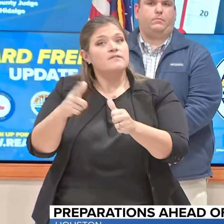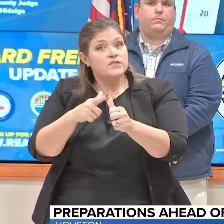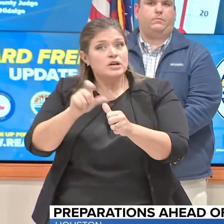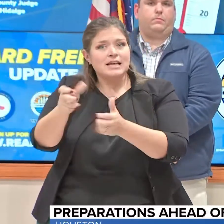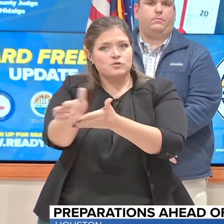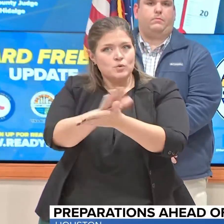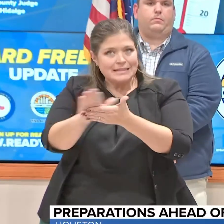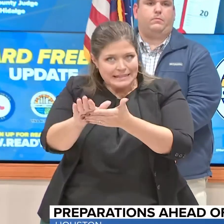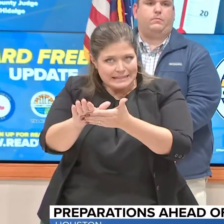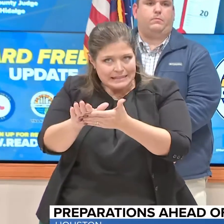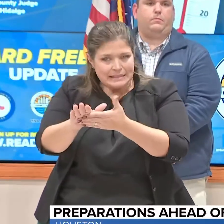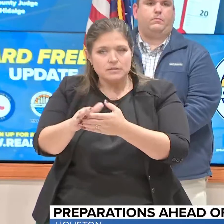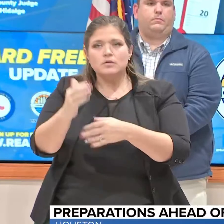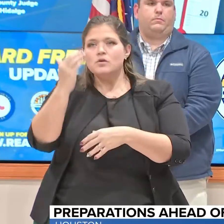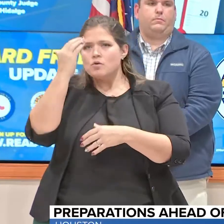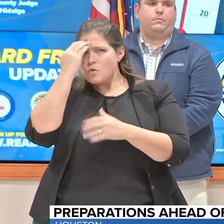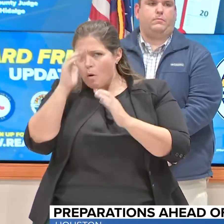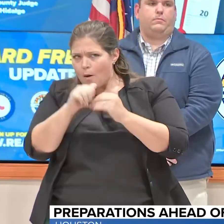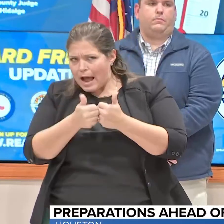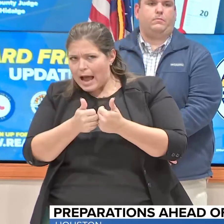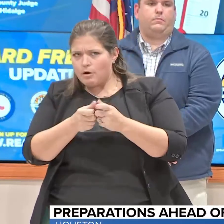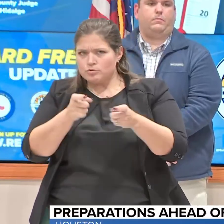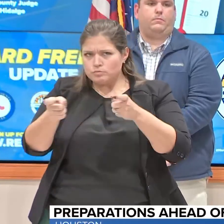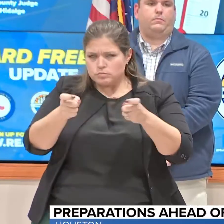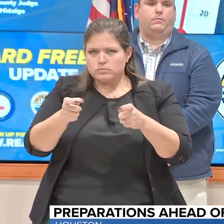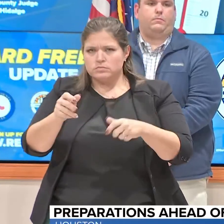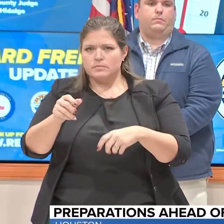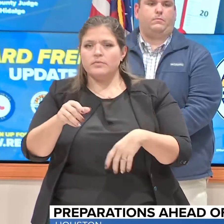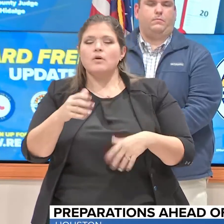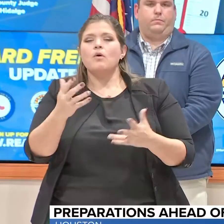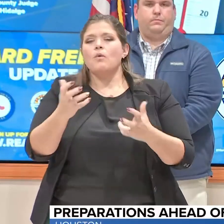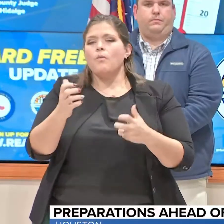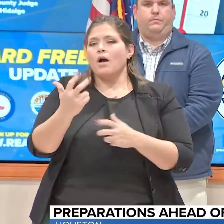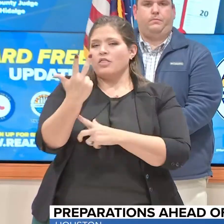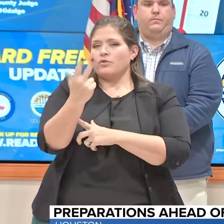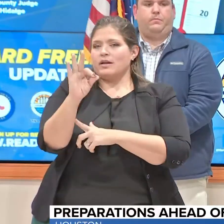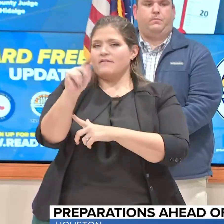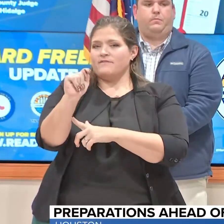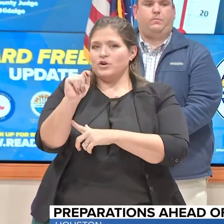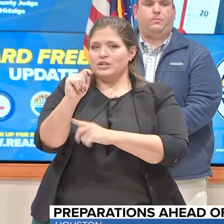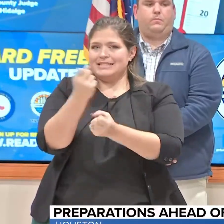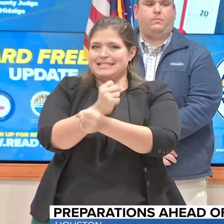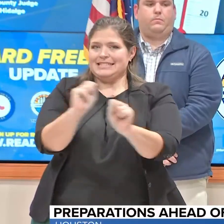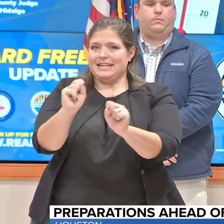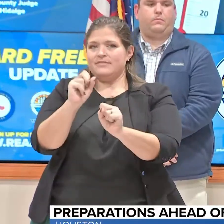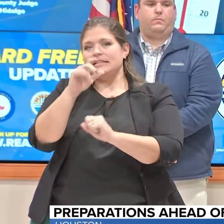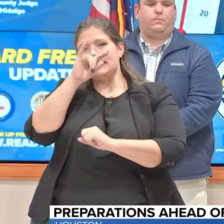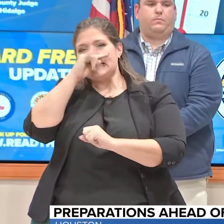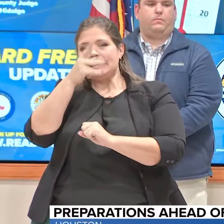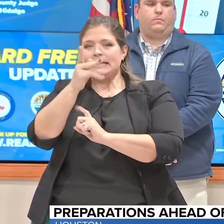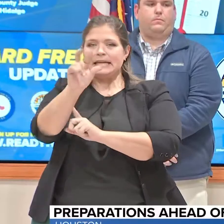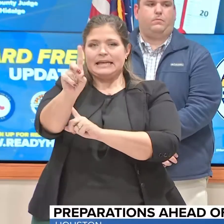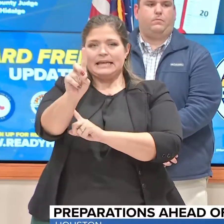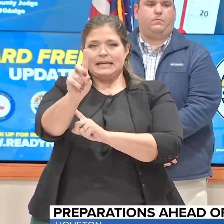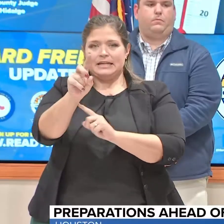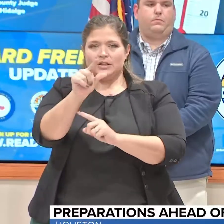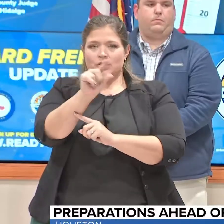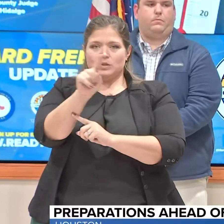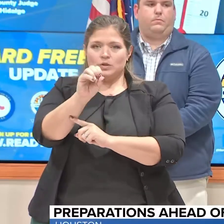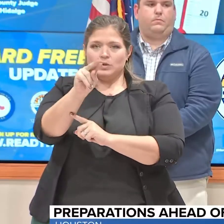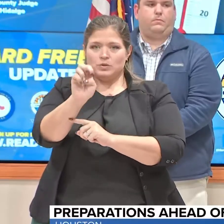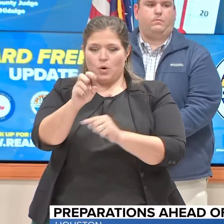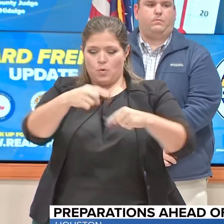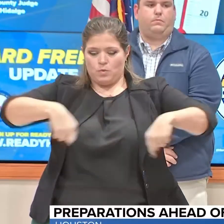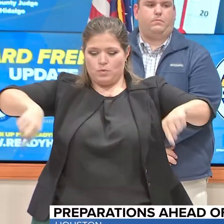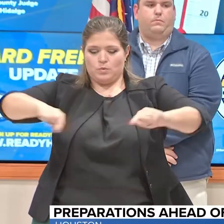you're familiar with how to start those. You want to keep a 3-foot safety kid zone. That's what I like to call that, because obviously we may have some presents